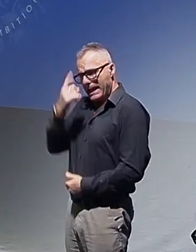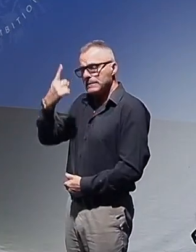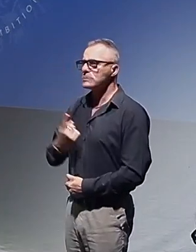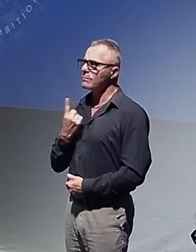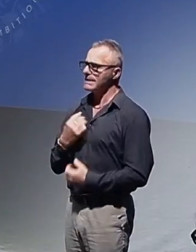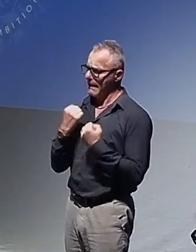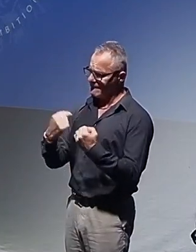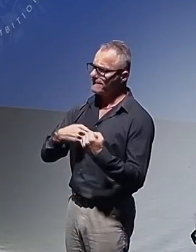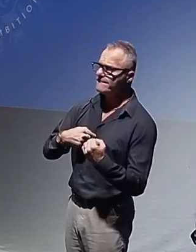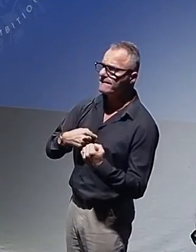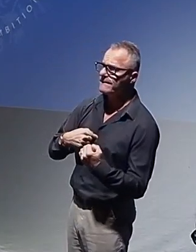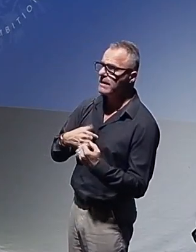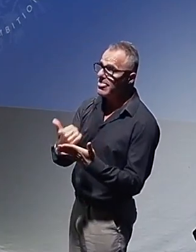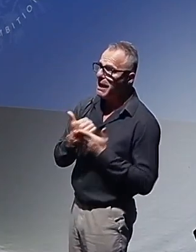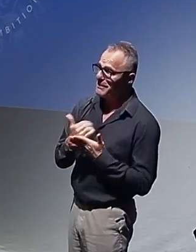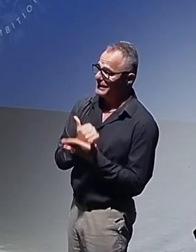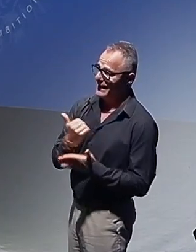more. Therapy is brilliant.